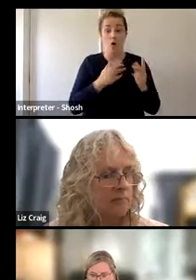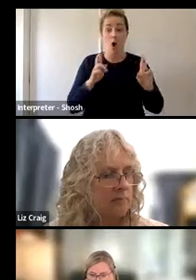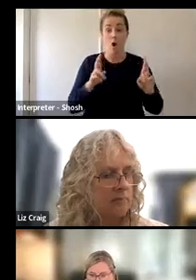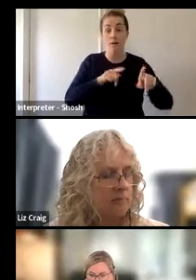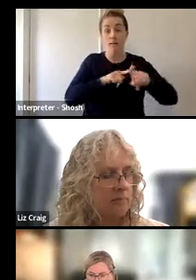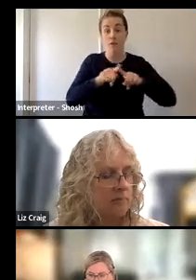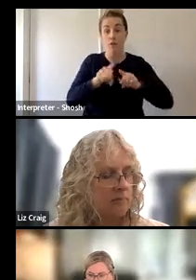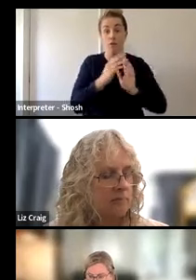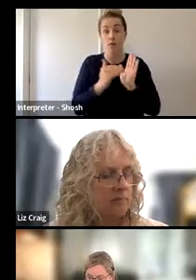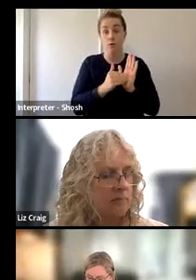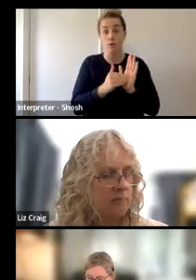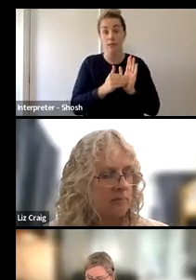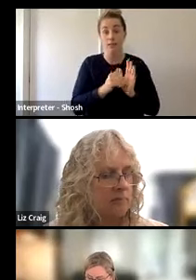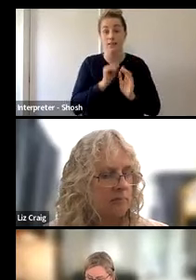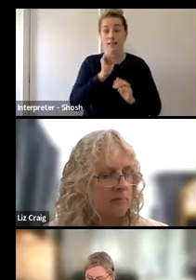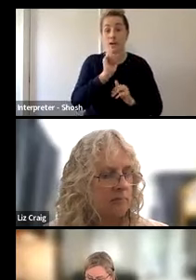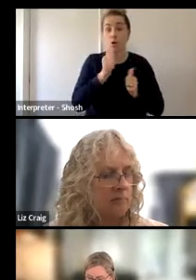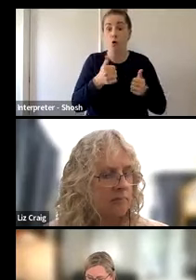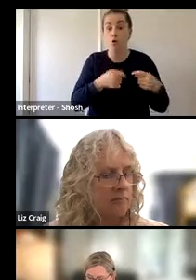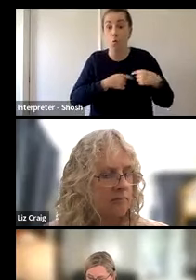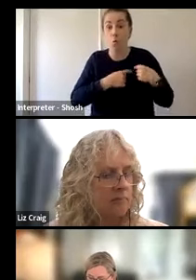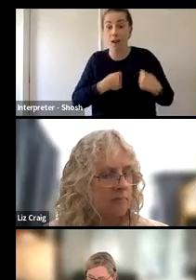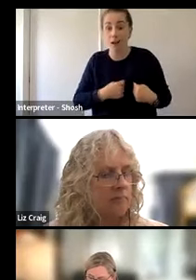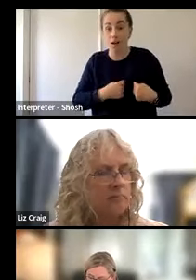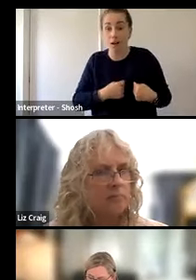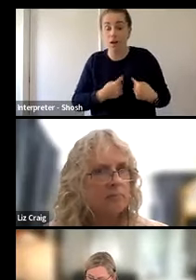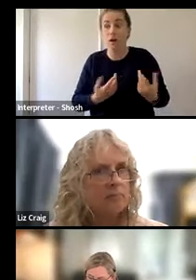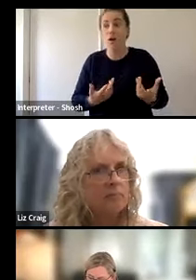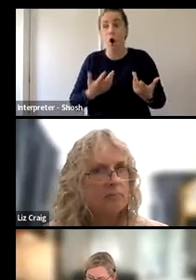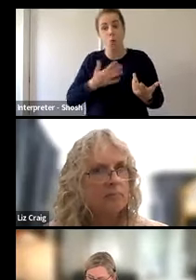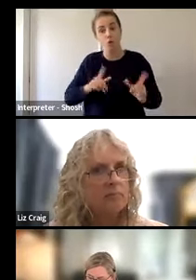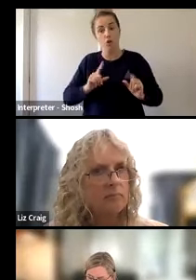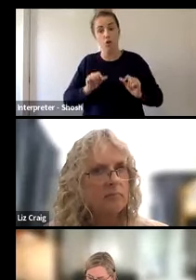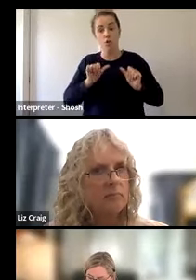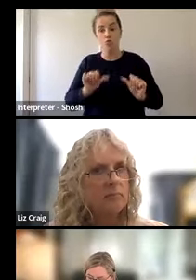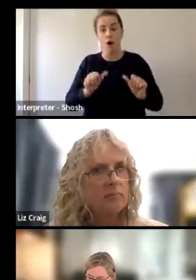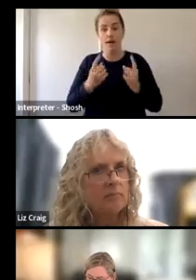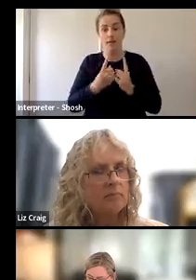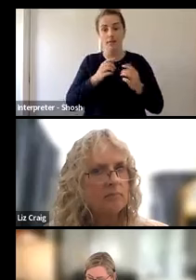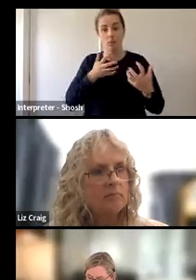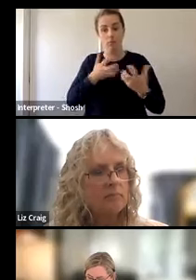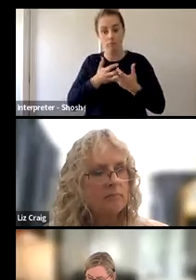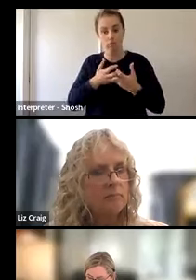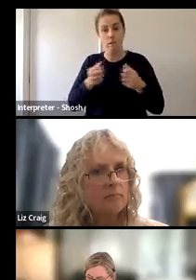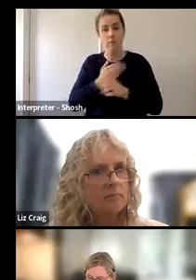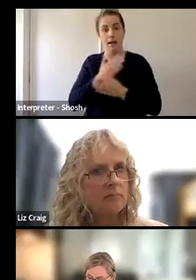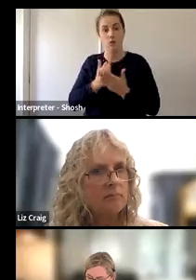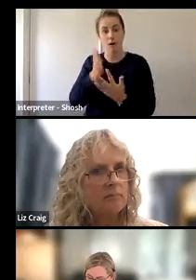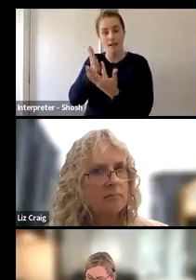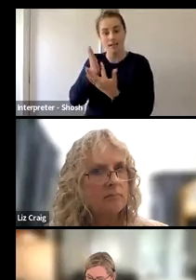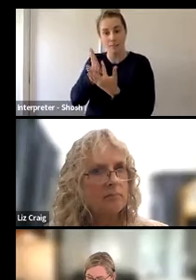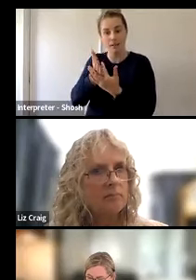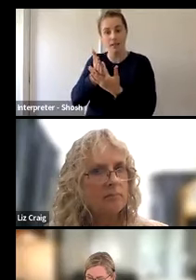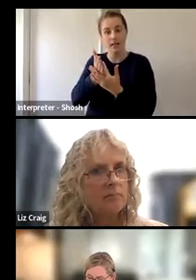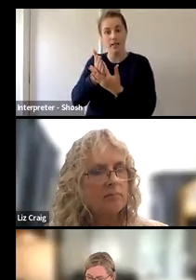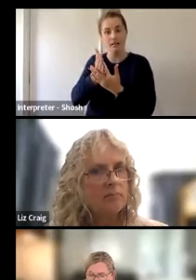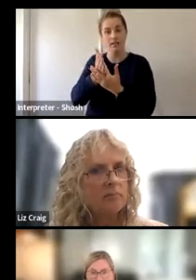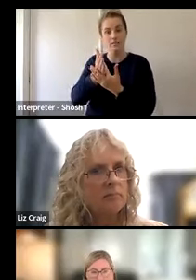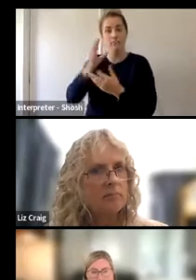majority of New Zealanders' goodwill and wanting to do the right thing by everyone, including making sure accessibility is there for